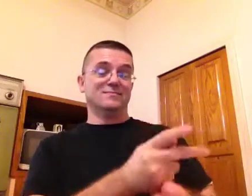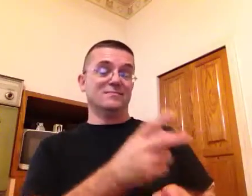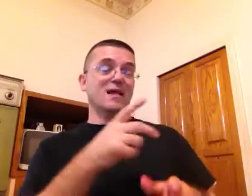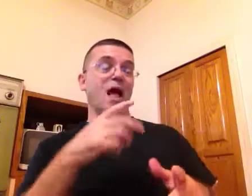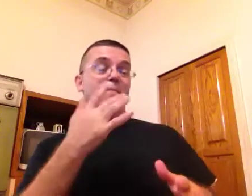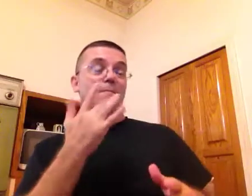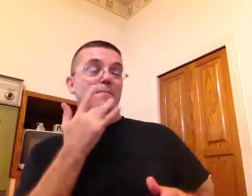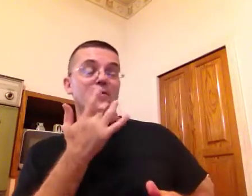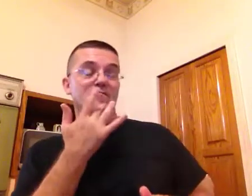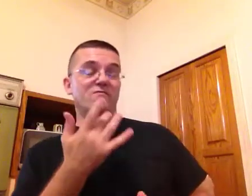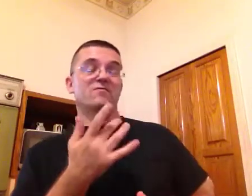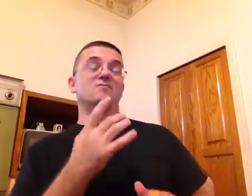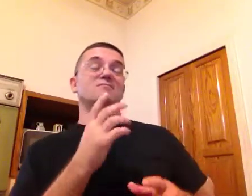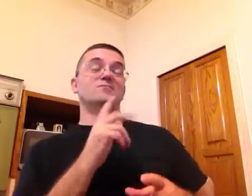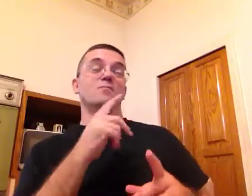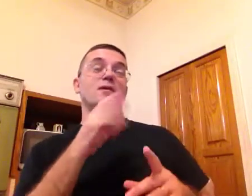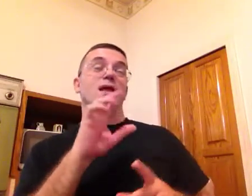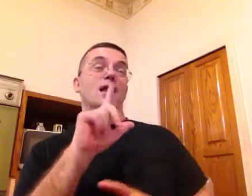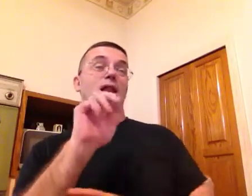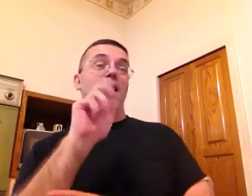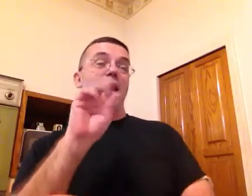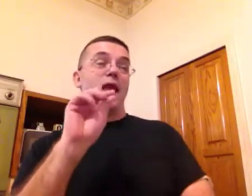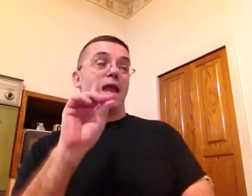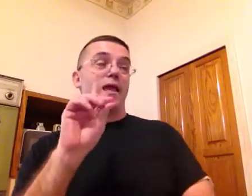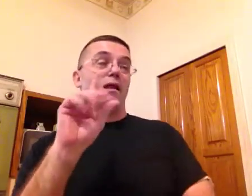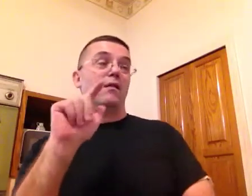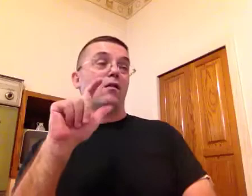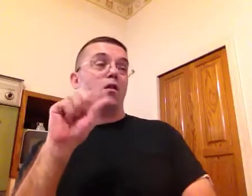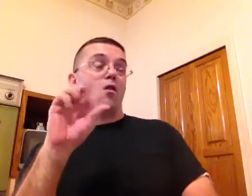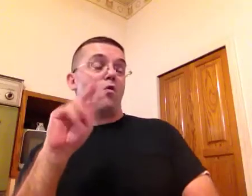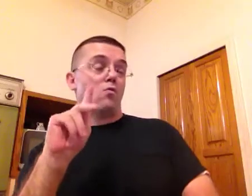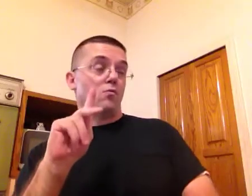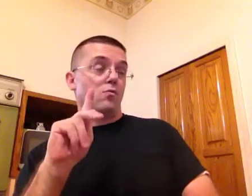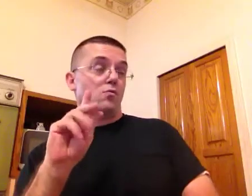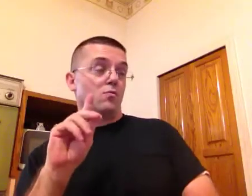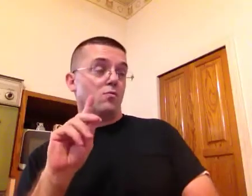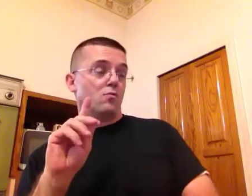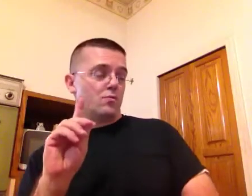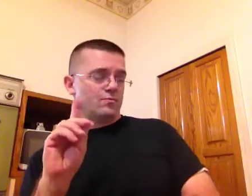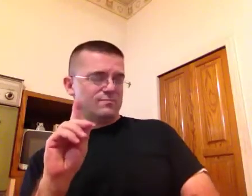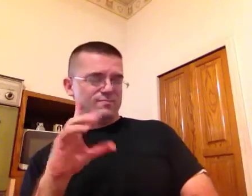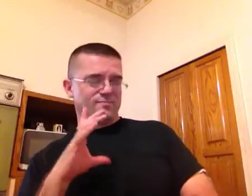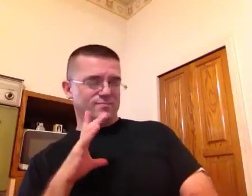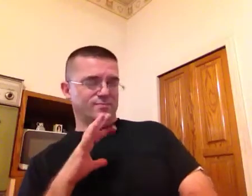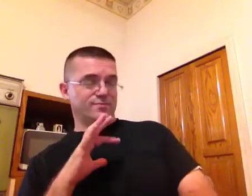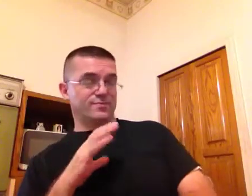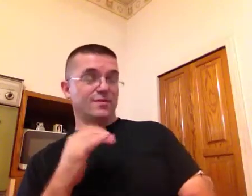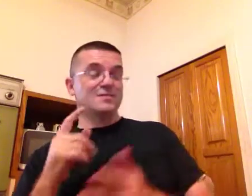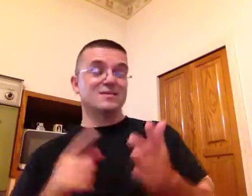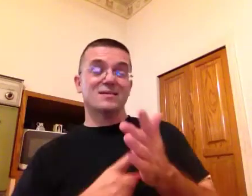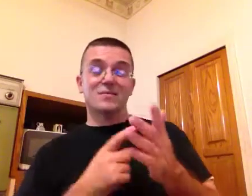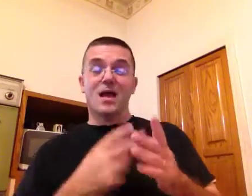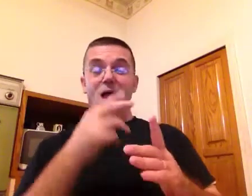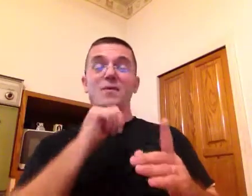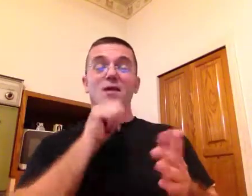landlord. The rates of return are better. But yes, there is more hassle. However, people don't pay their mortgages too, just like they don't pay their rent.